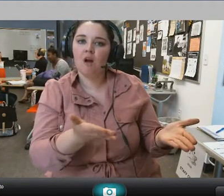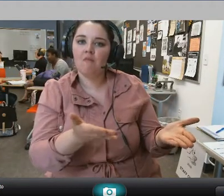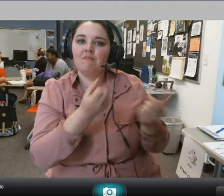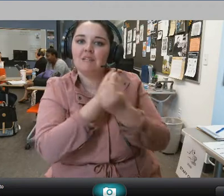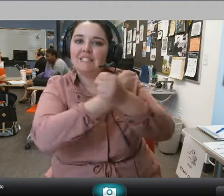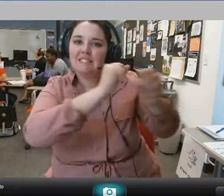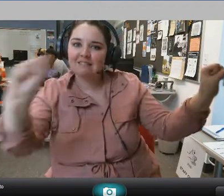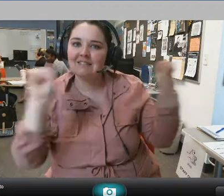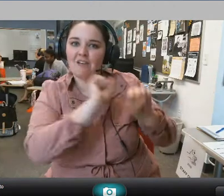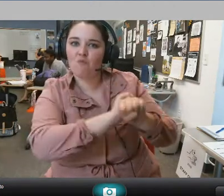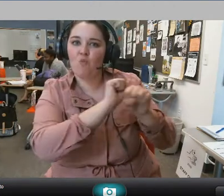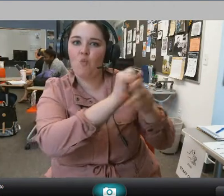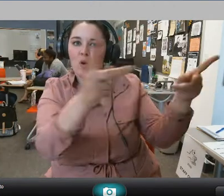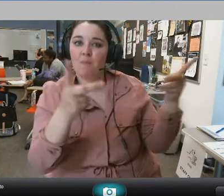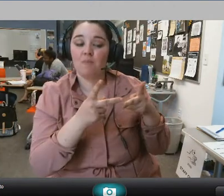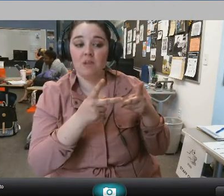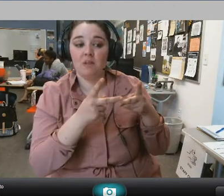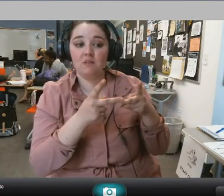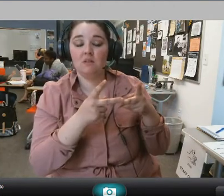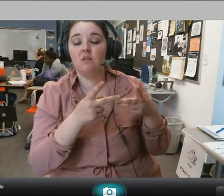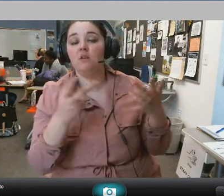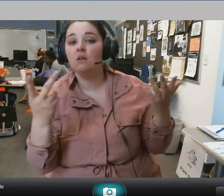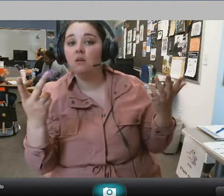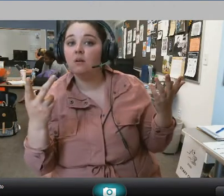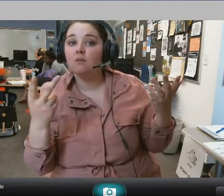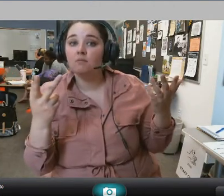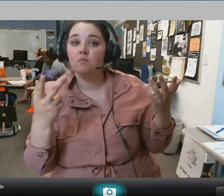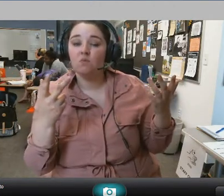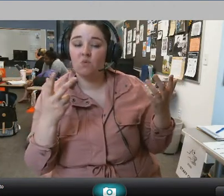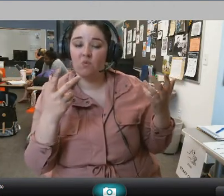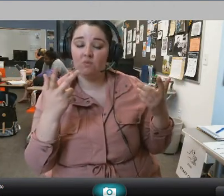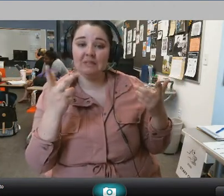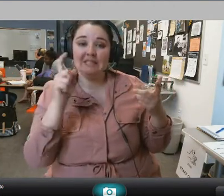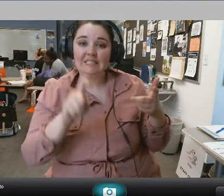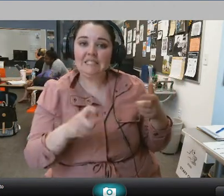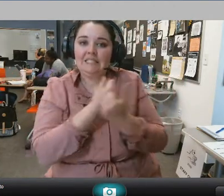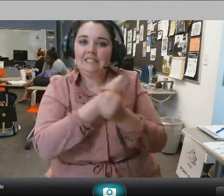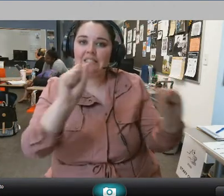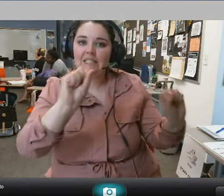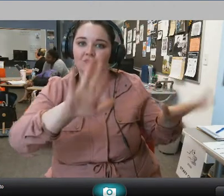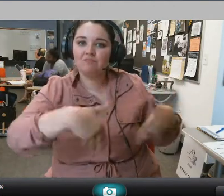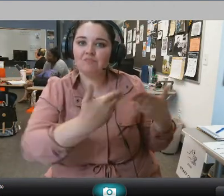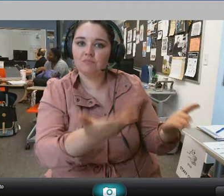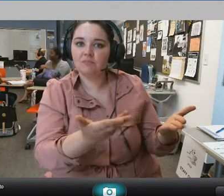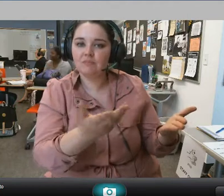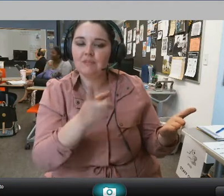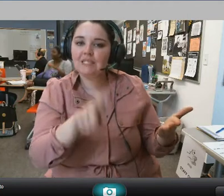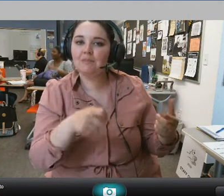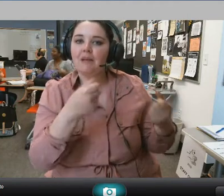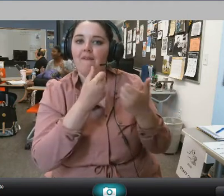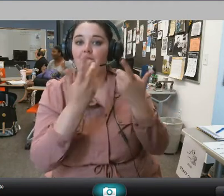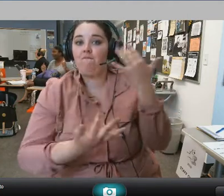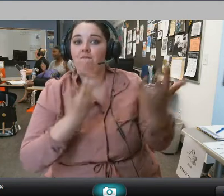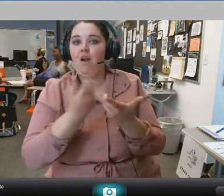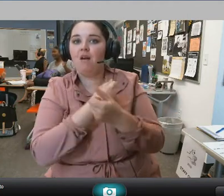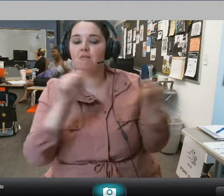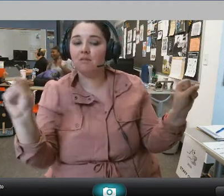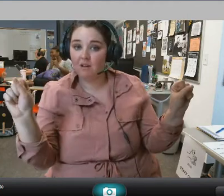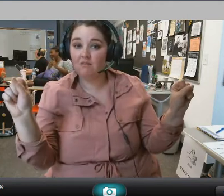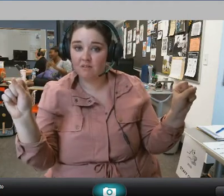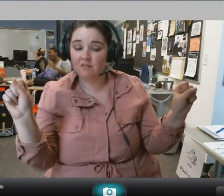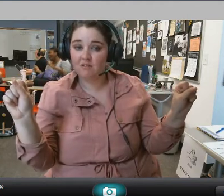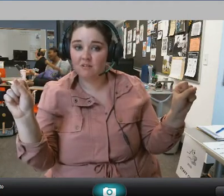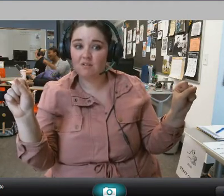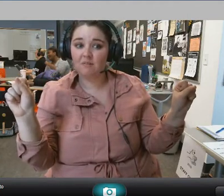which were, of course, or should have been, fire safe. It wasn't uncommon for the average person to work 56